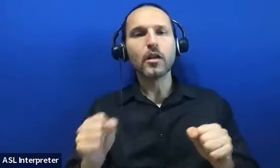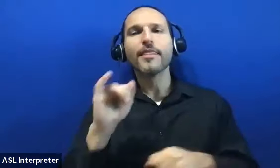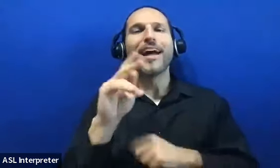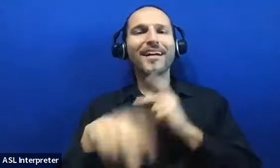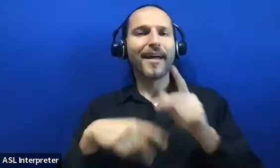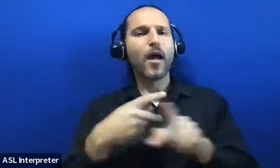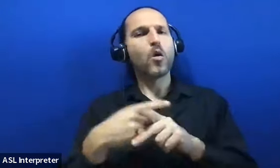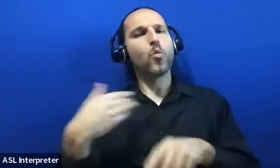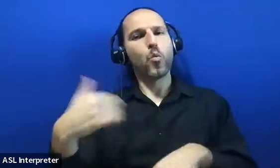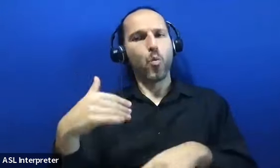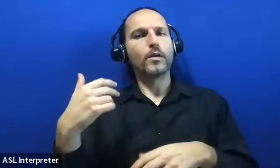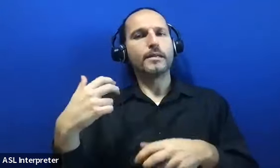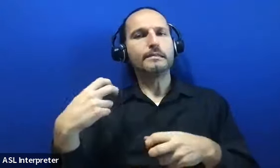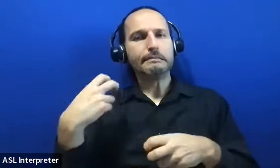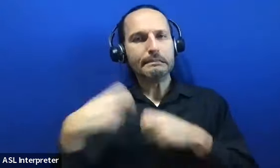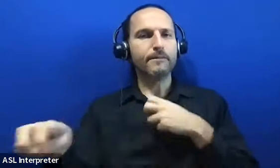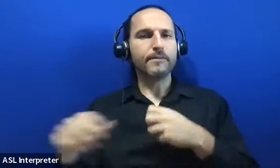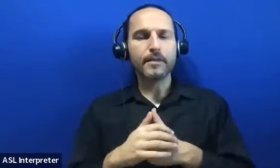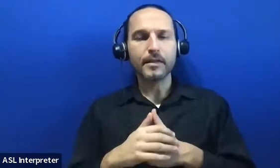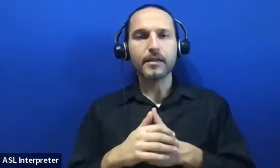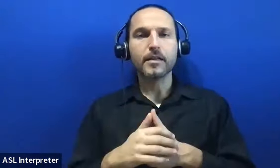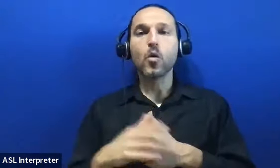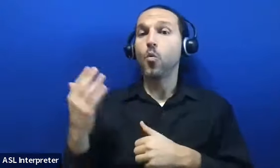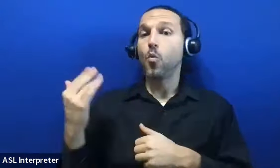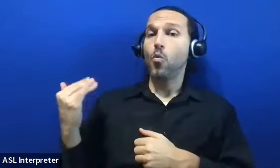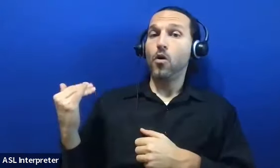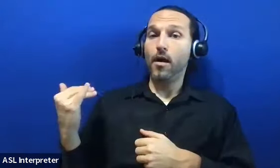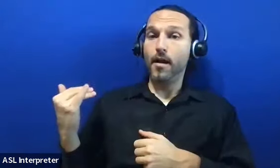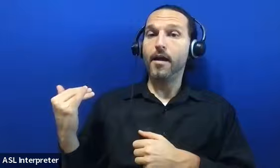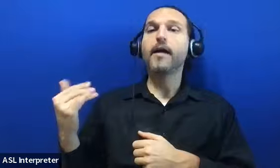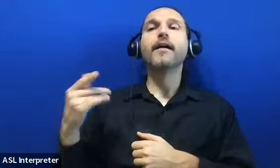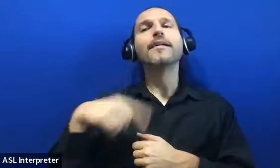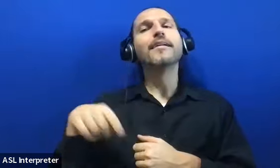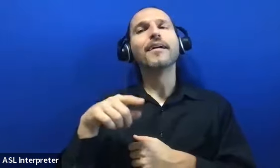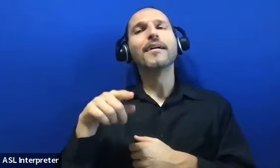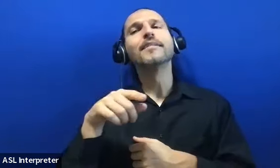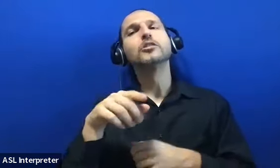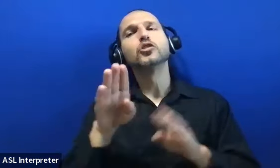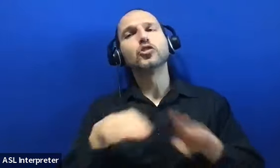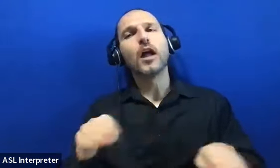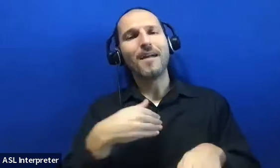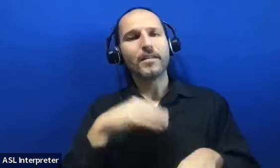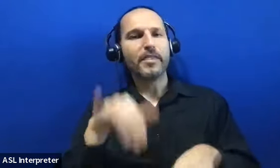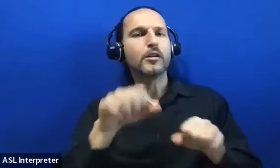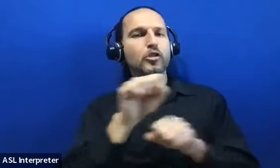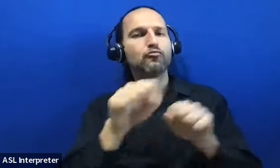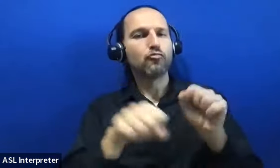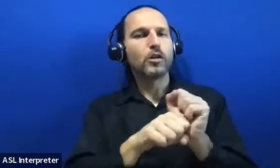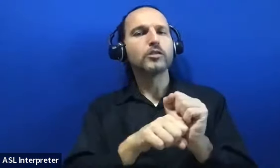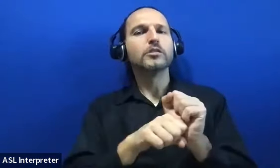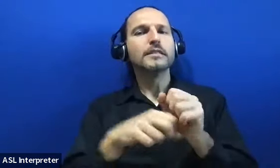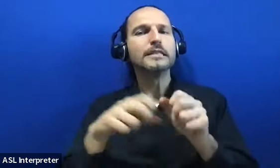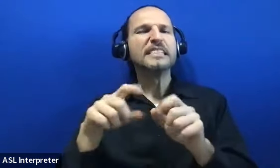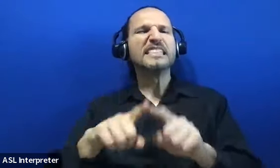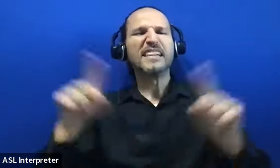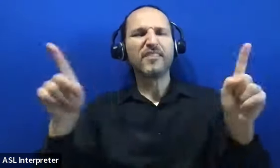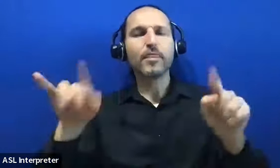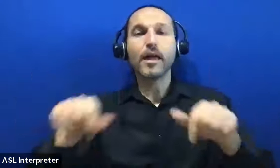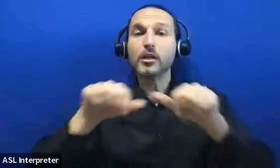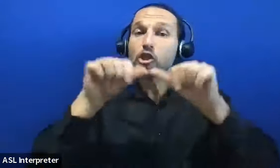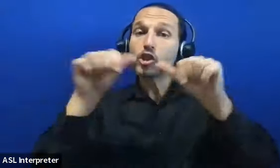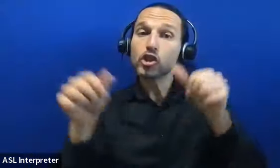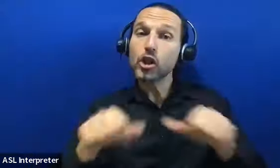skills are difficult. And the reasons for that are children with charge have structural differences. The shape